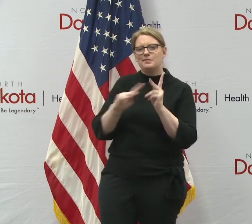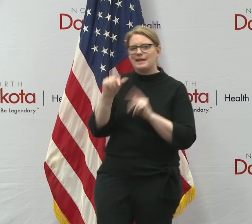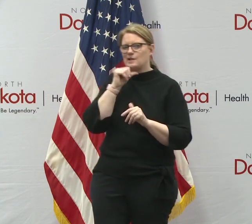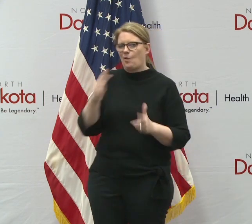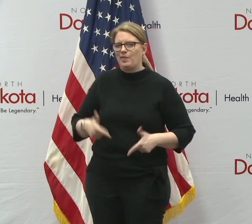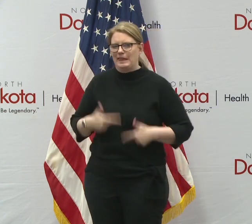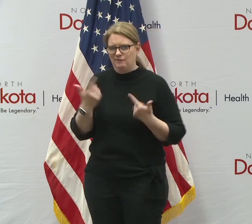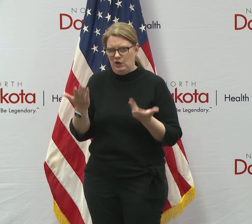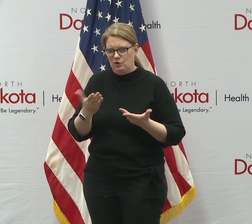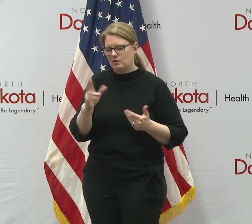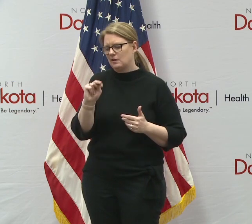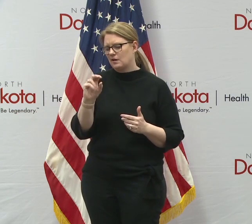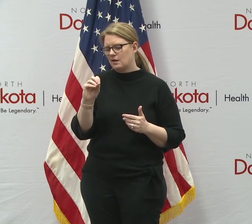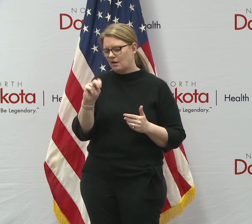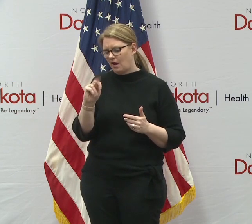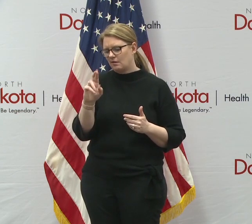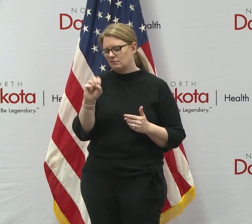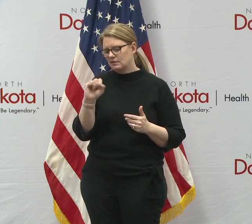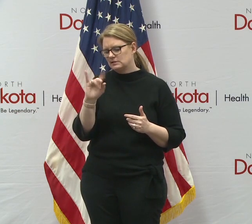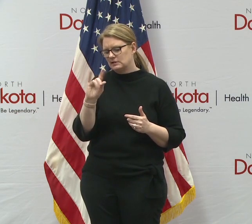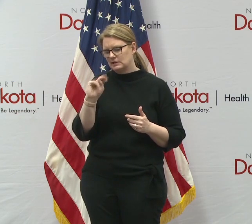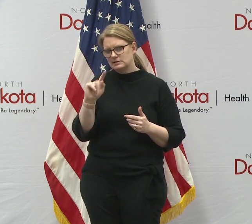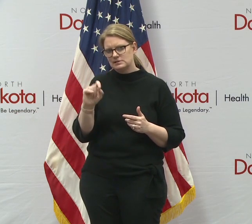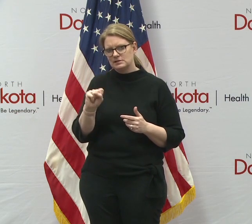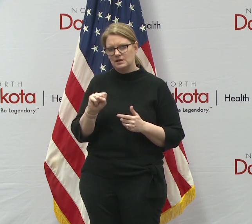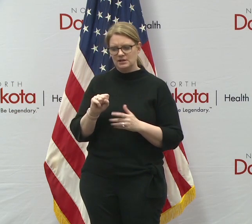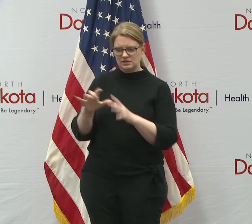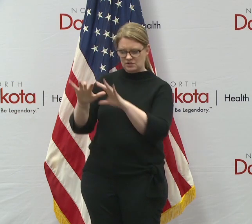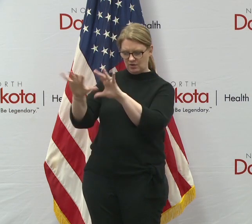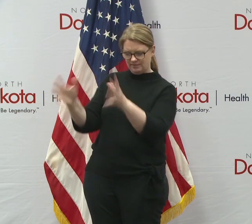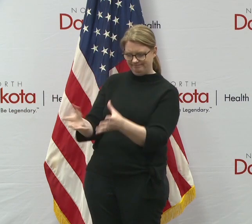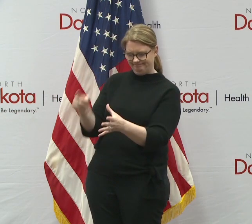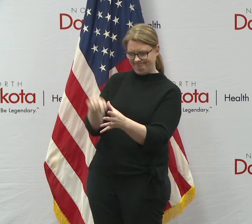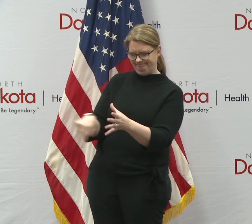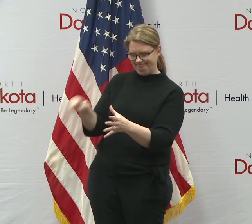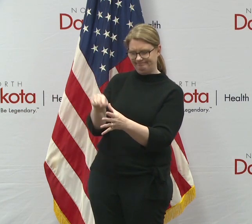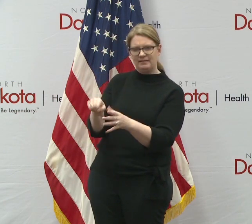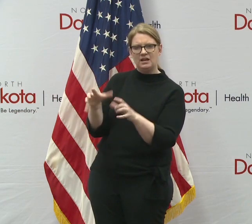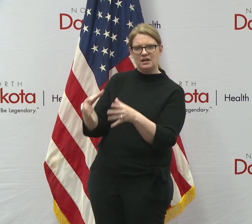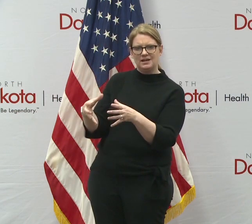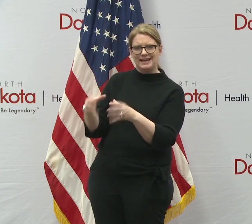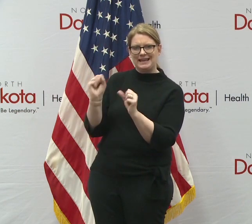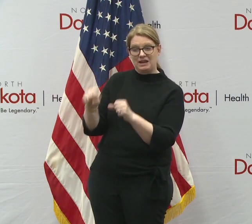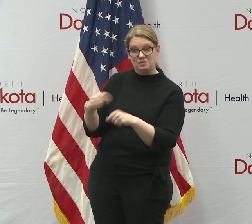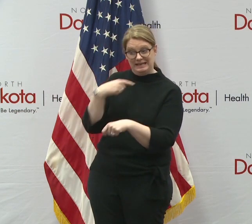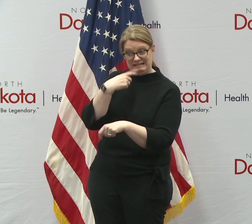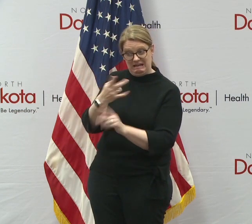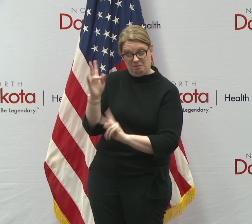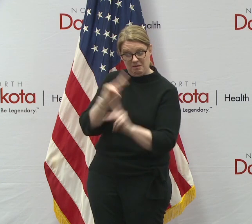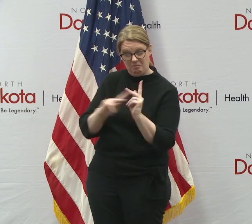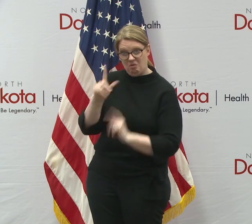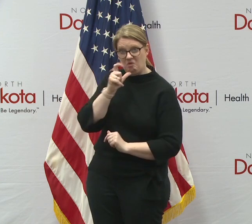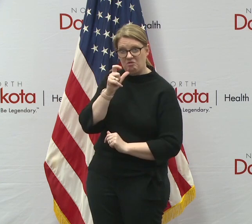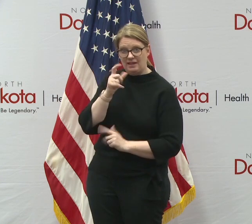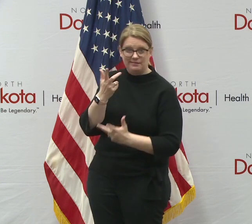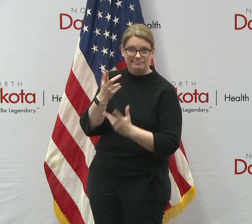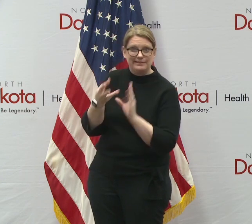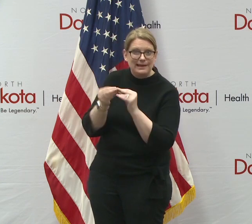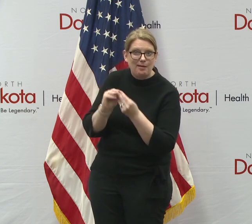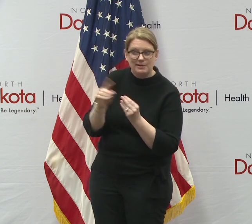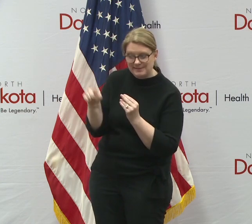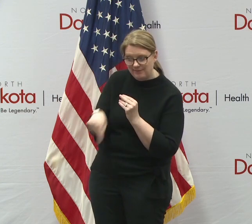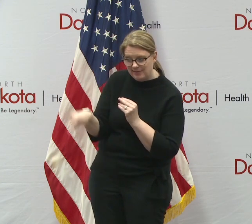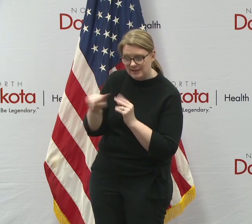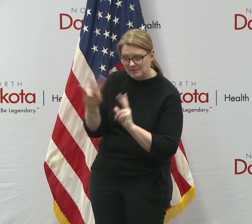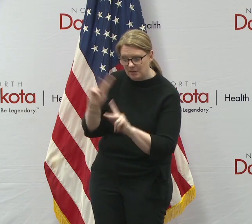non-residents in our numbers? And this goes back to personal health information. So we are, again,